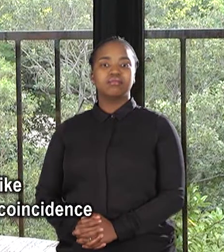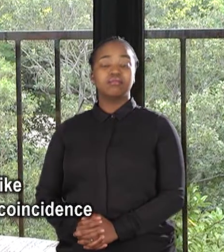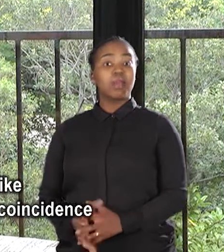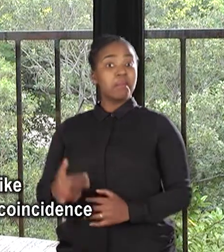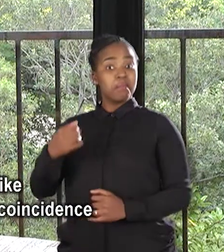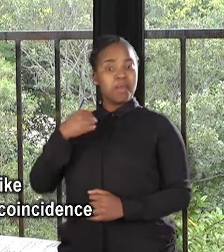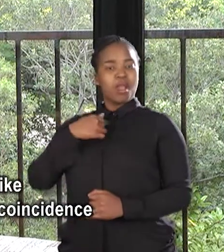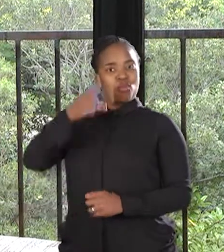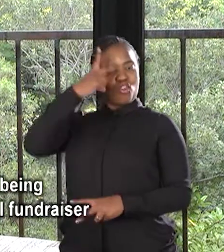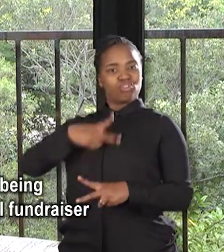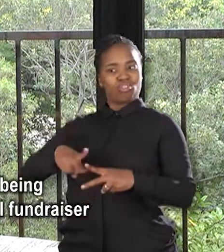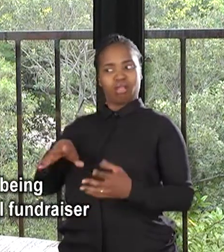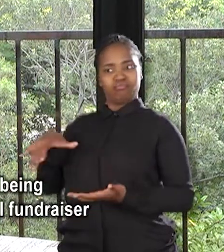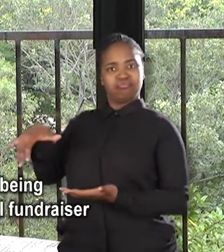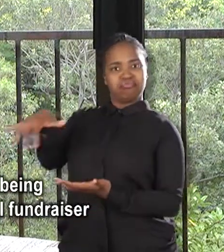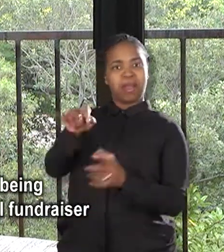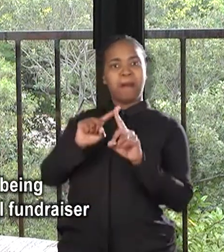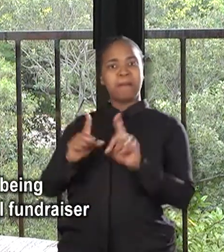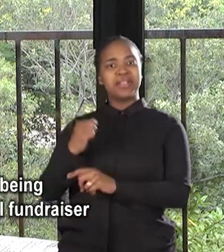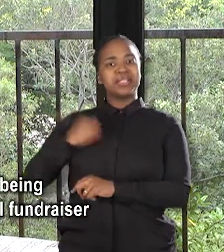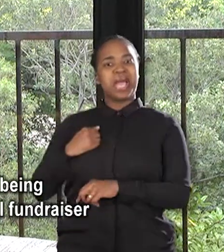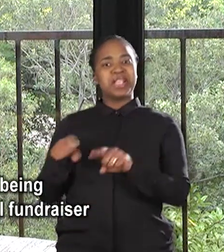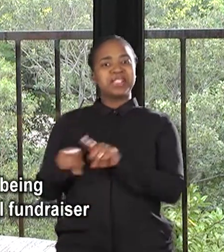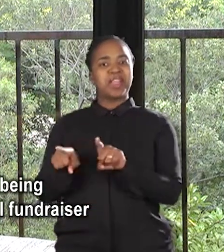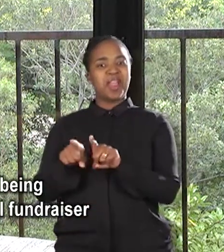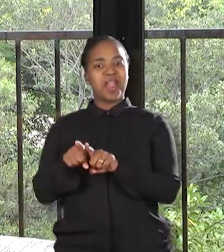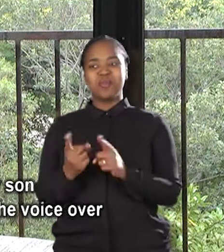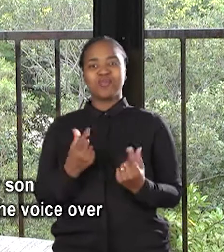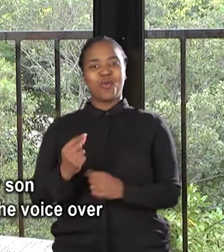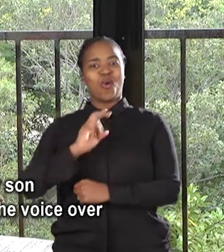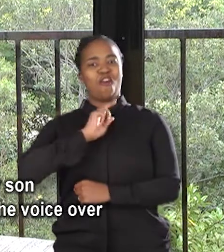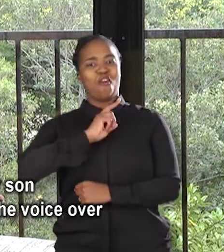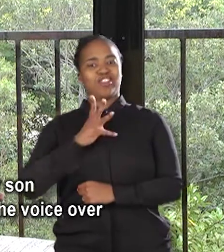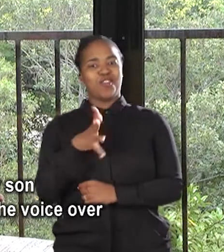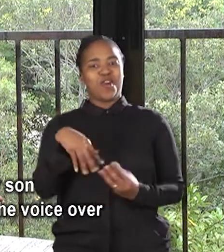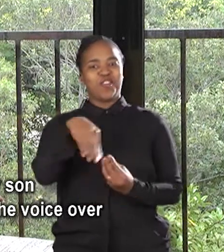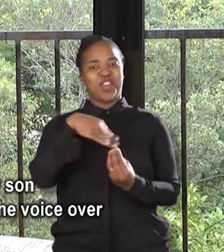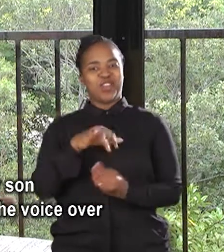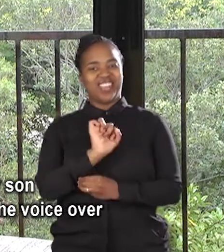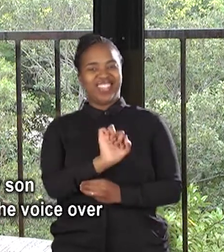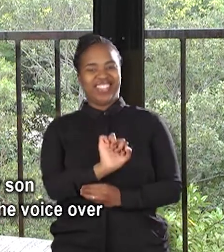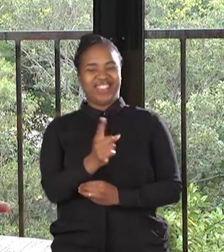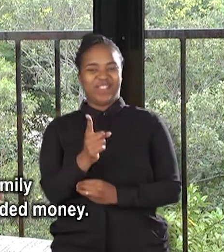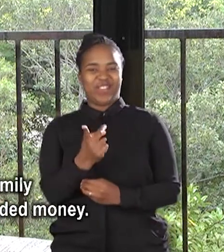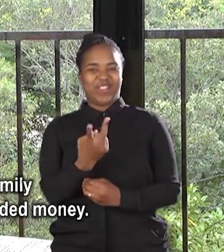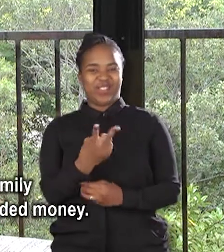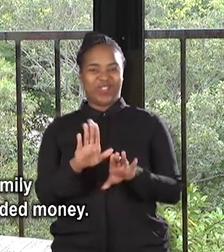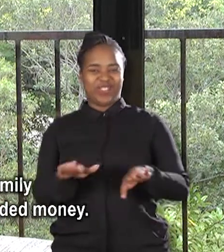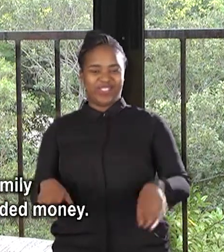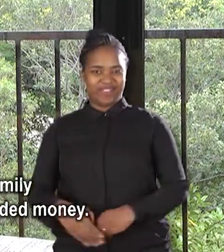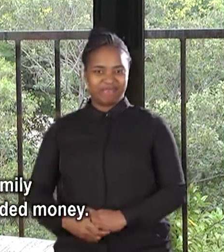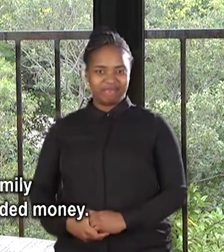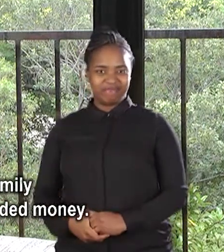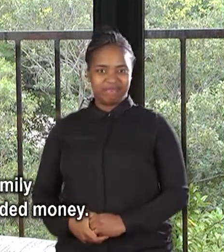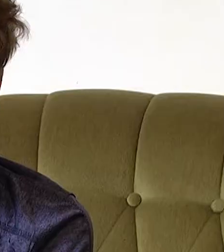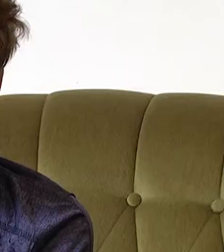was just too much of a coincidence that me being a professional fundraiser, that my son ends up doing the voiceover for a family that